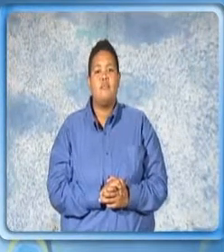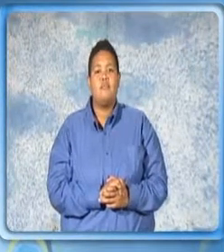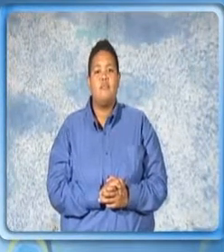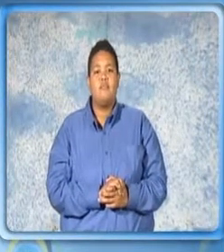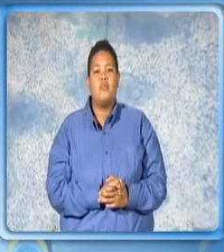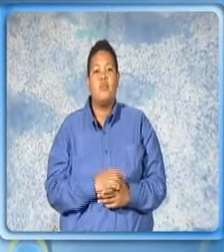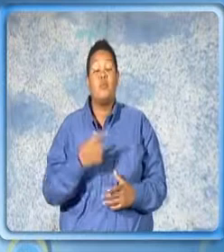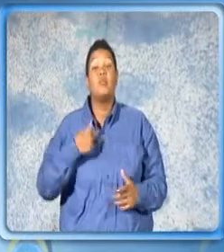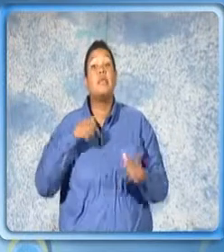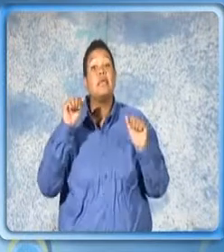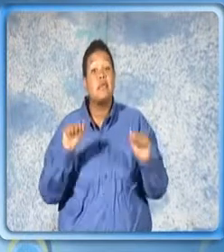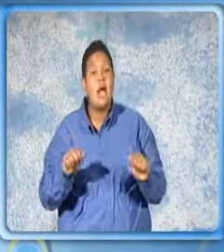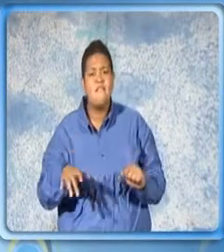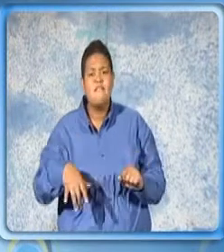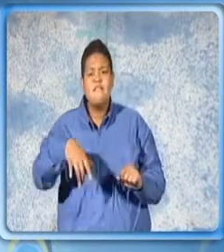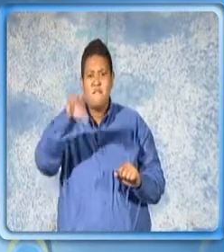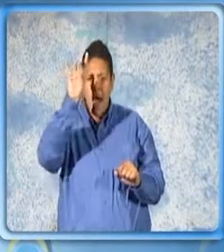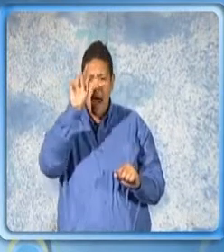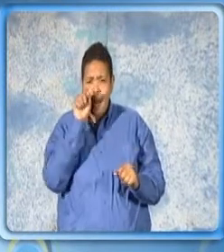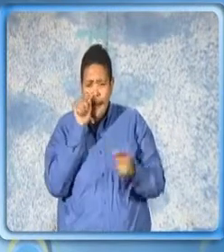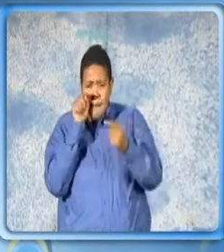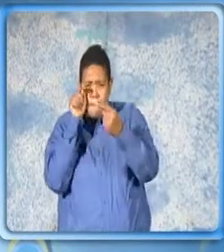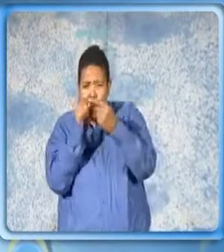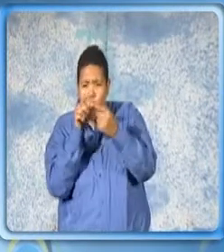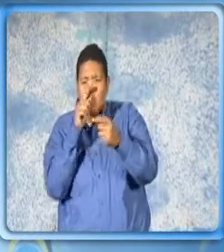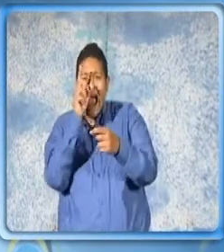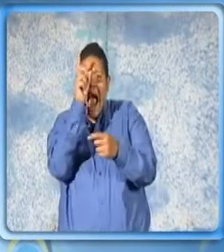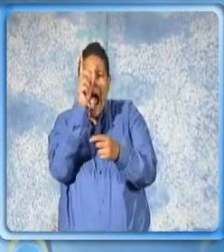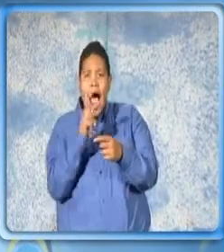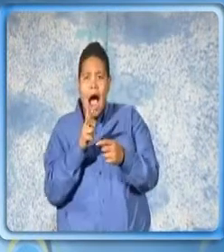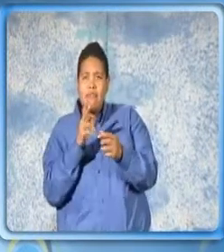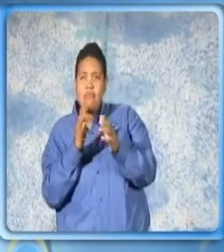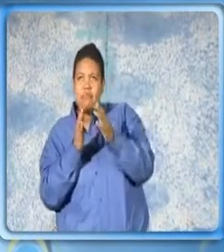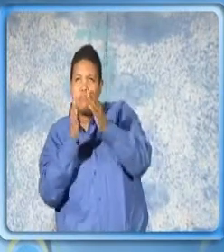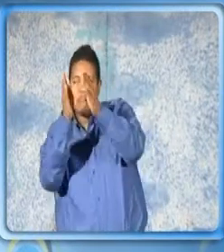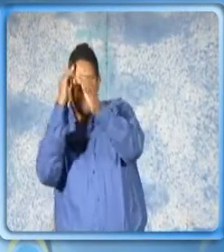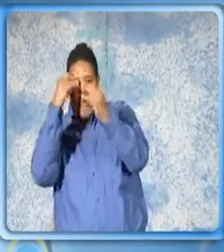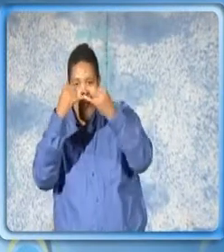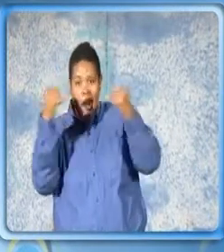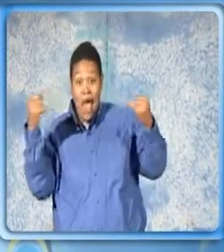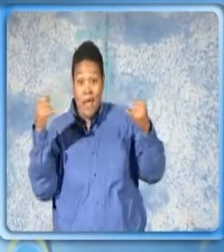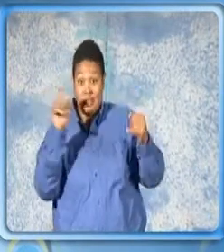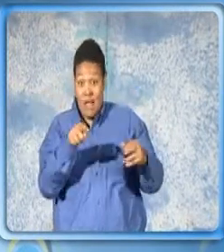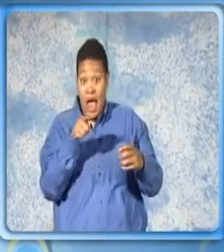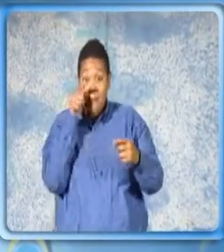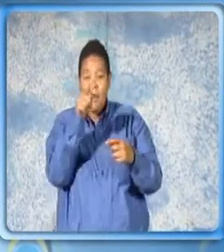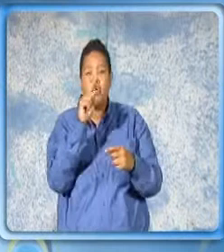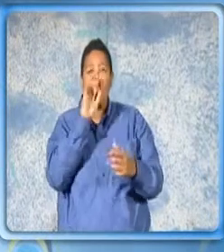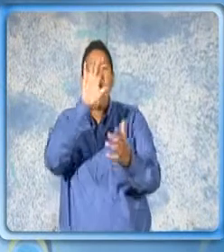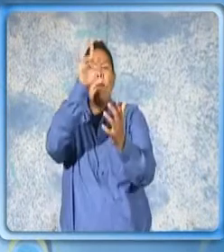We can also locate that point which is halfway on the line. This point is the midpoint of the line.